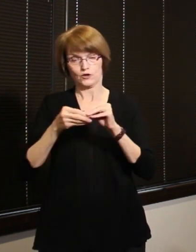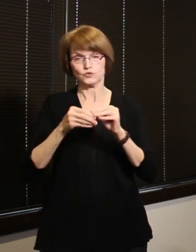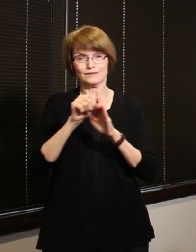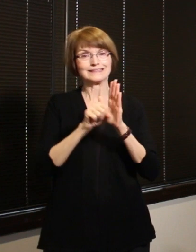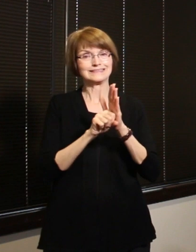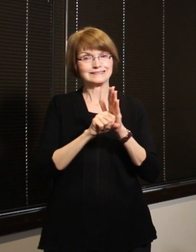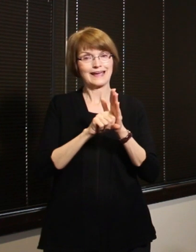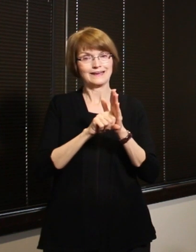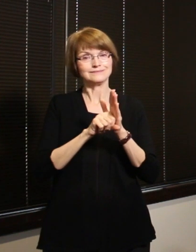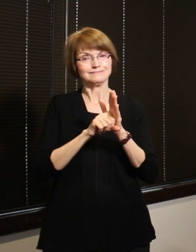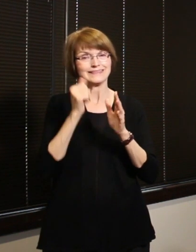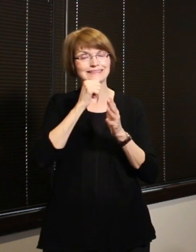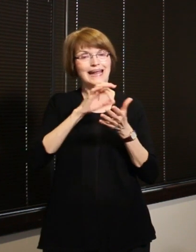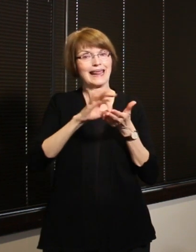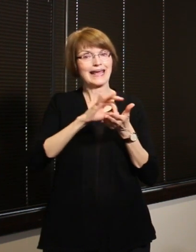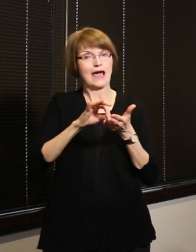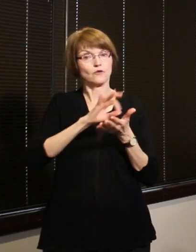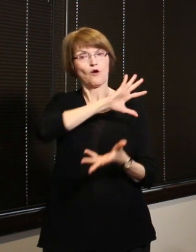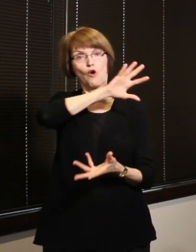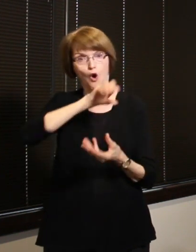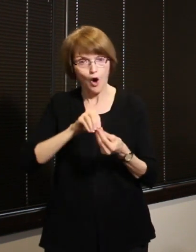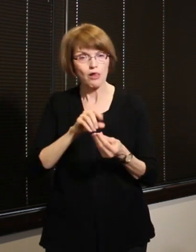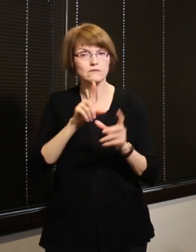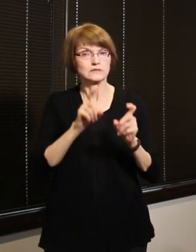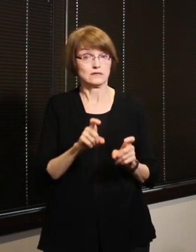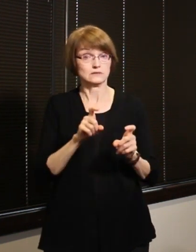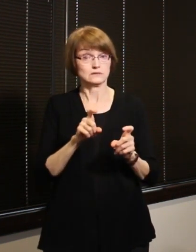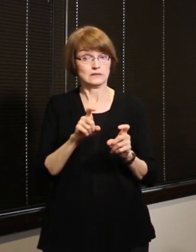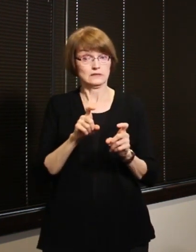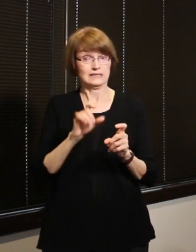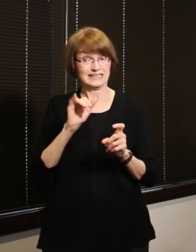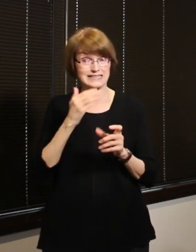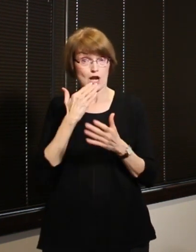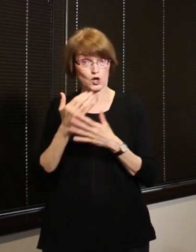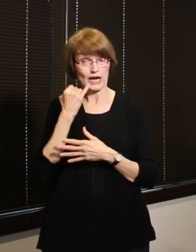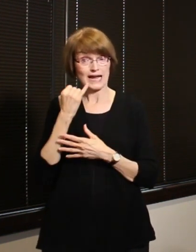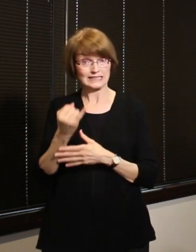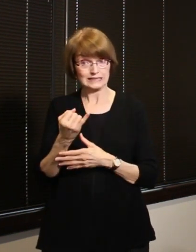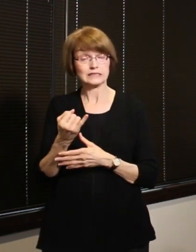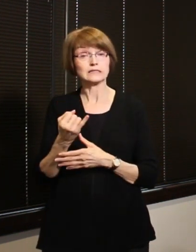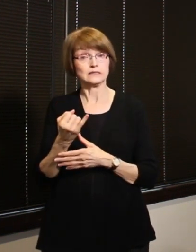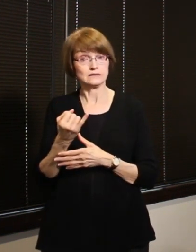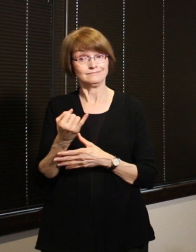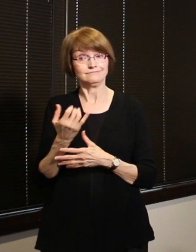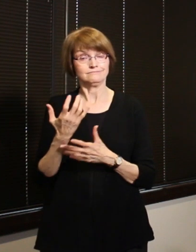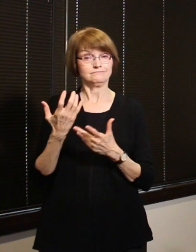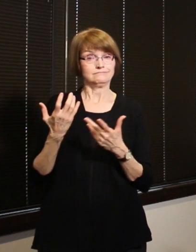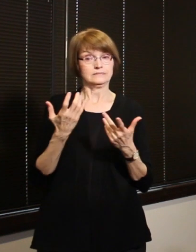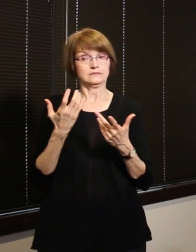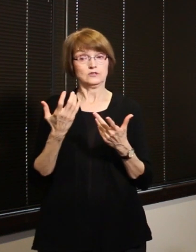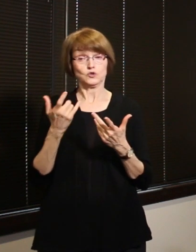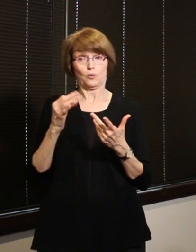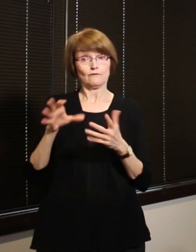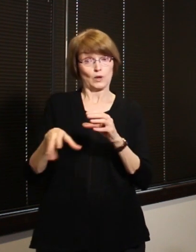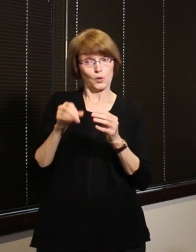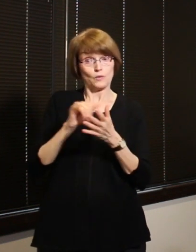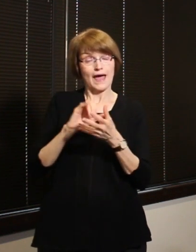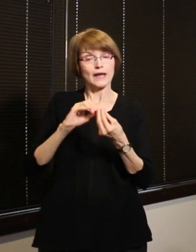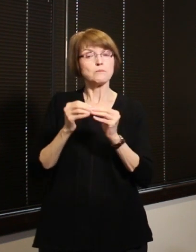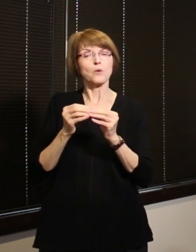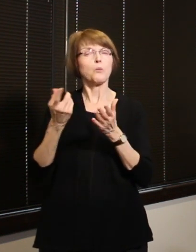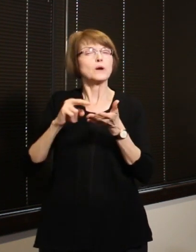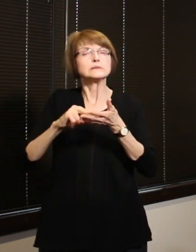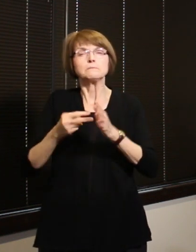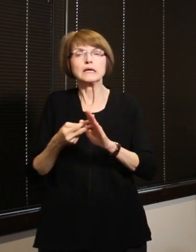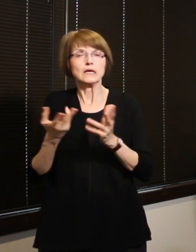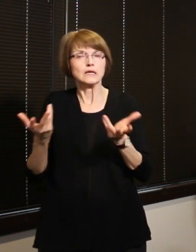of tests performed. Do you think that's a good idea, and what could that tell the public? It depends